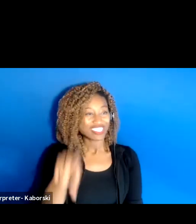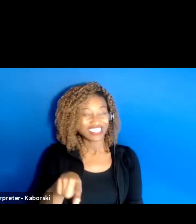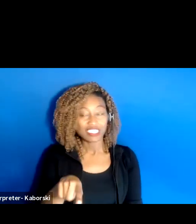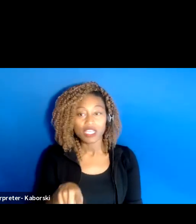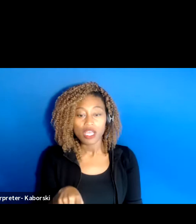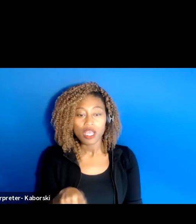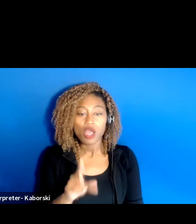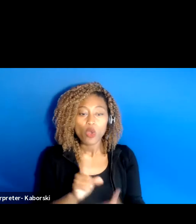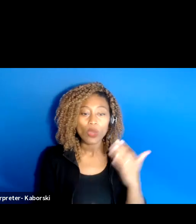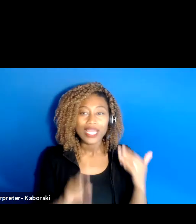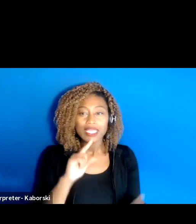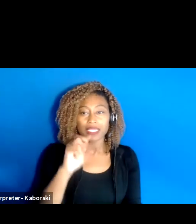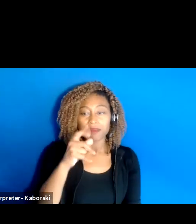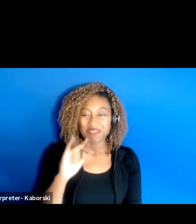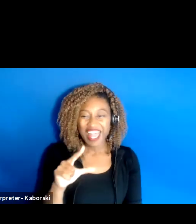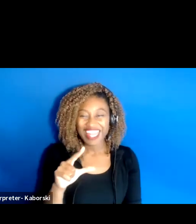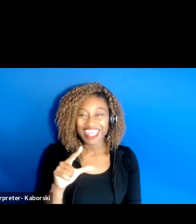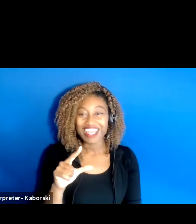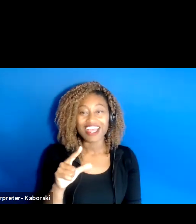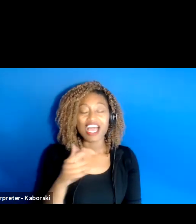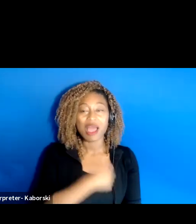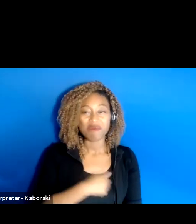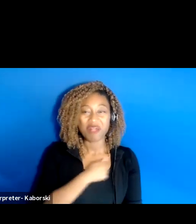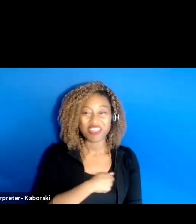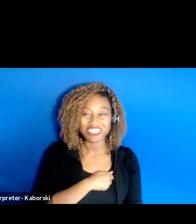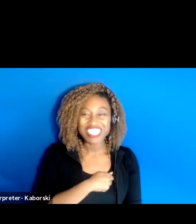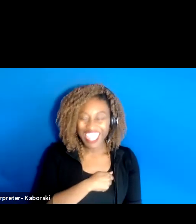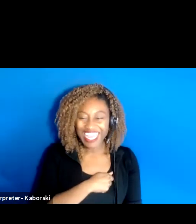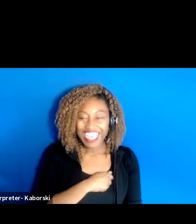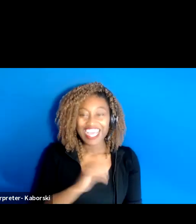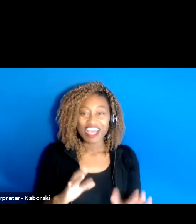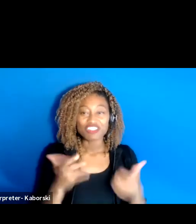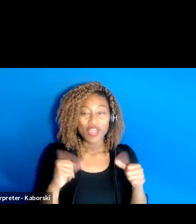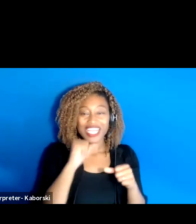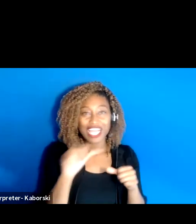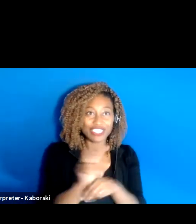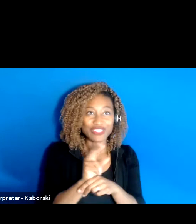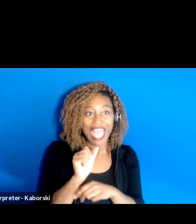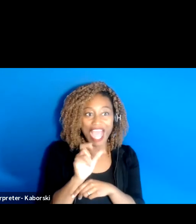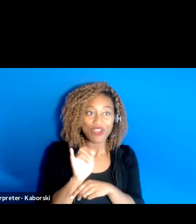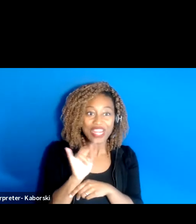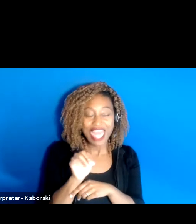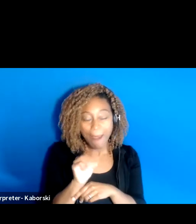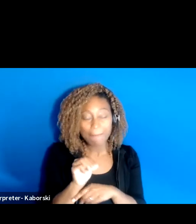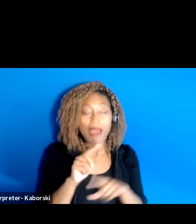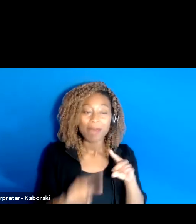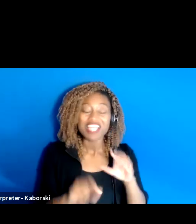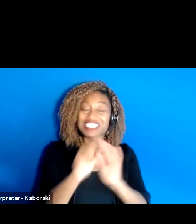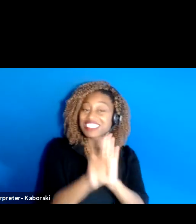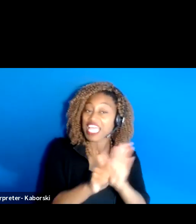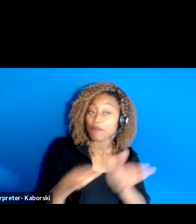what is SPIL? And I apologize. We try not to use acronyms, but it's the State Plan for Independent